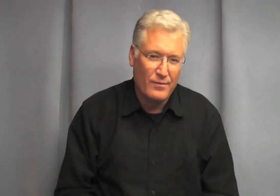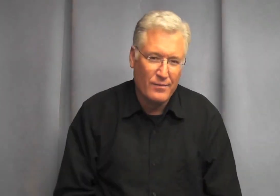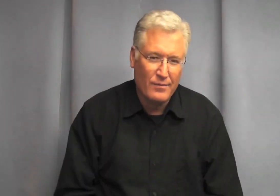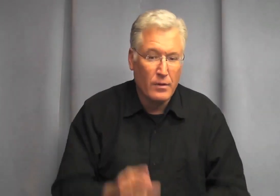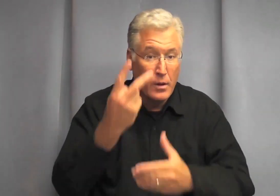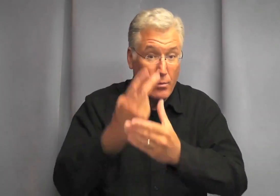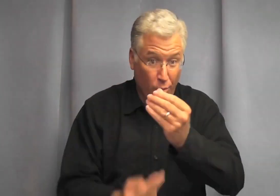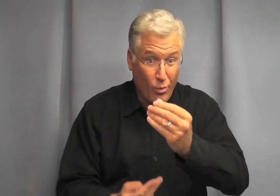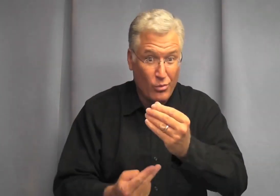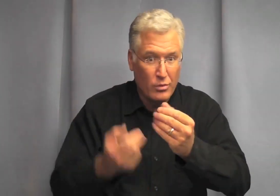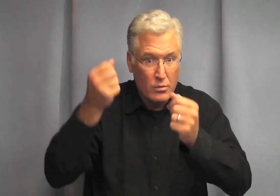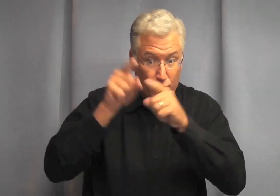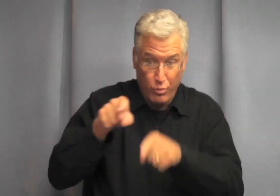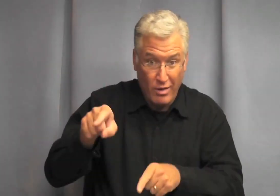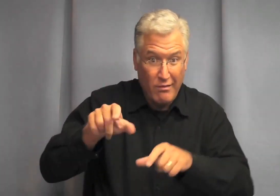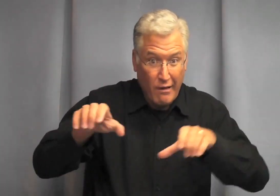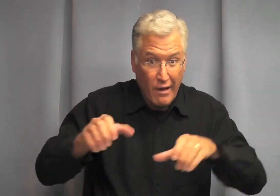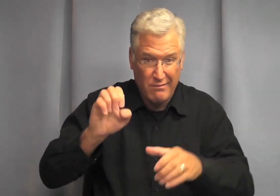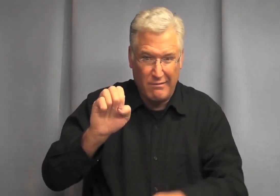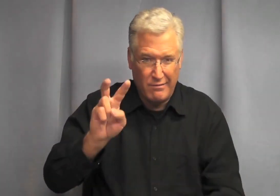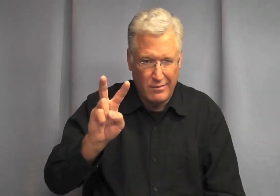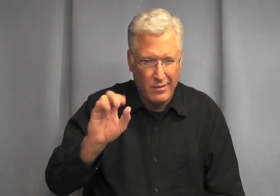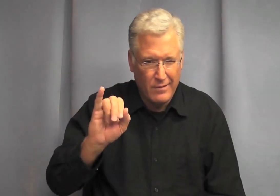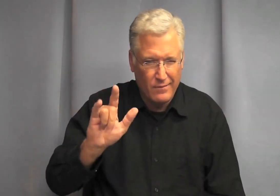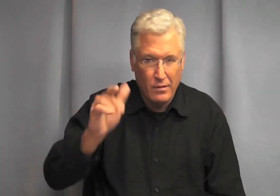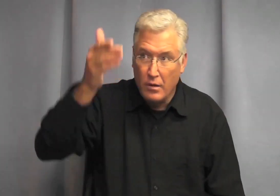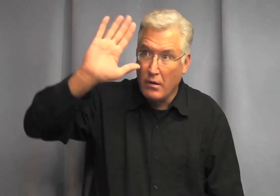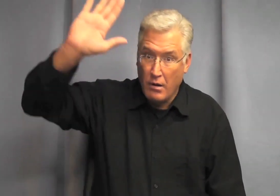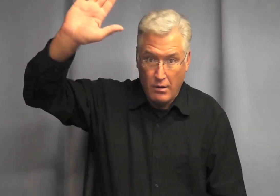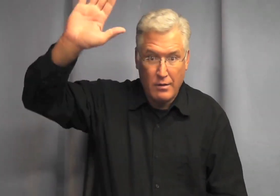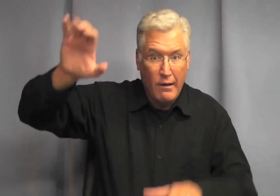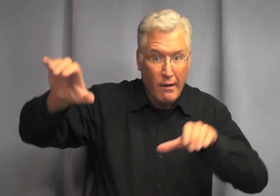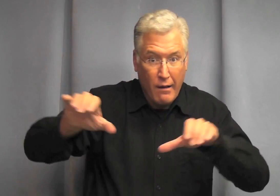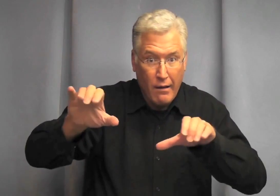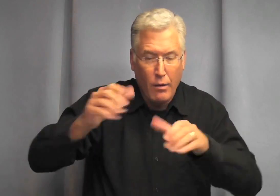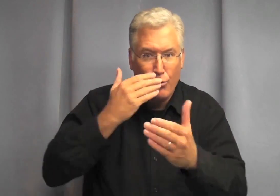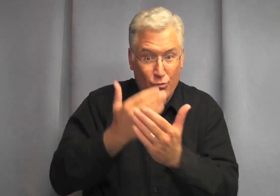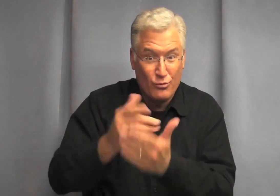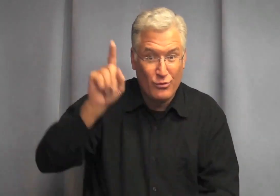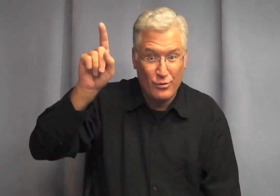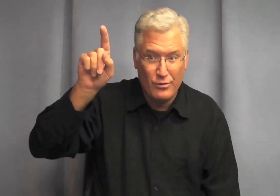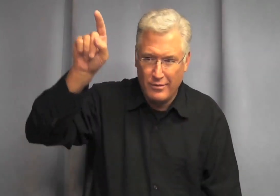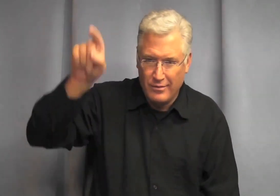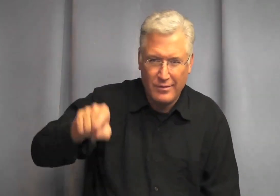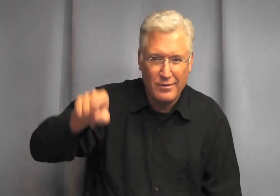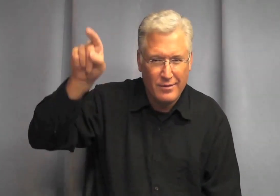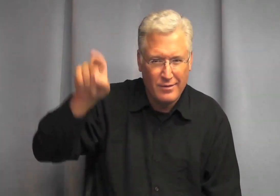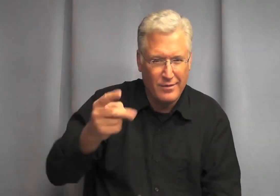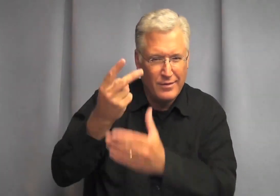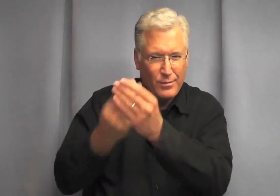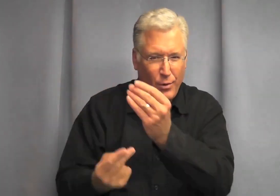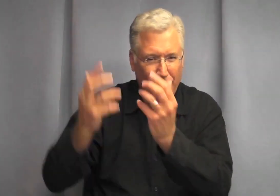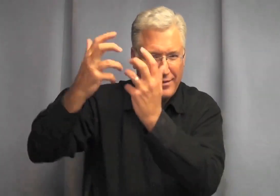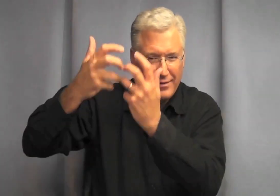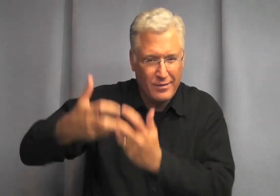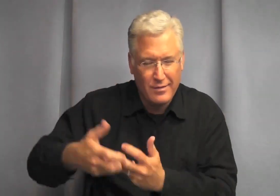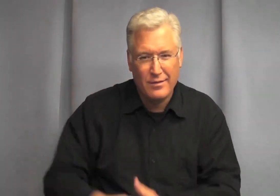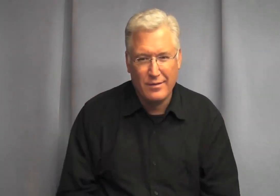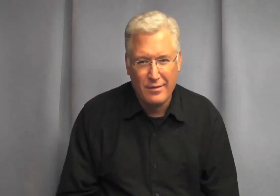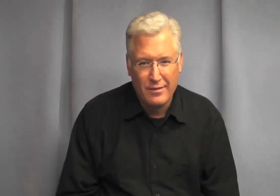Many people lived through what happened. God works through evil and through good that people do. Both. God